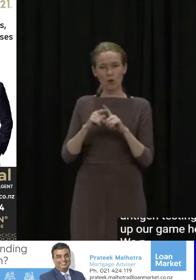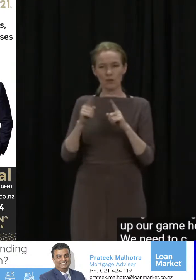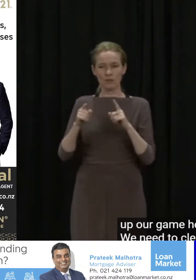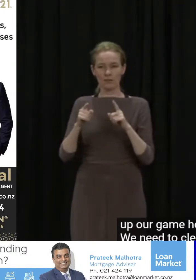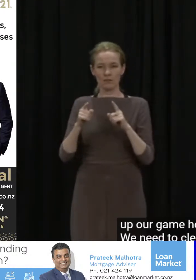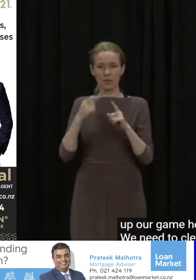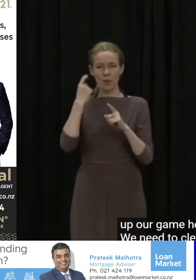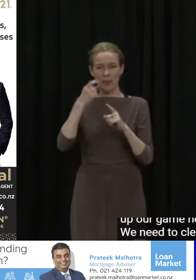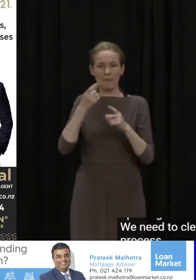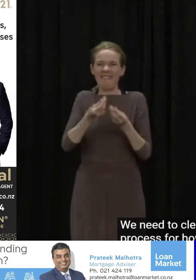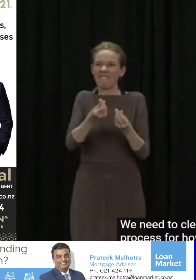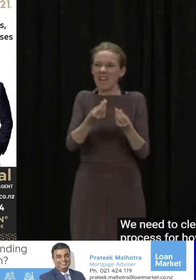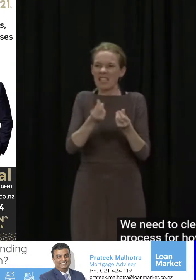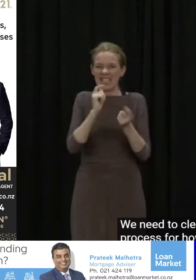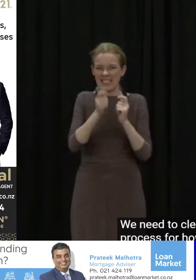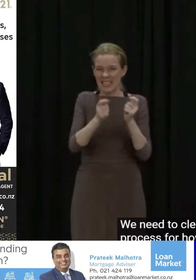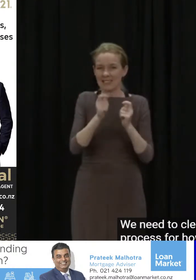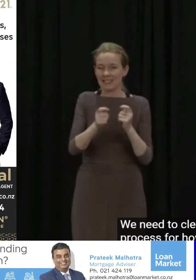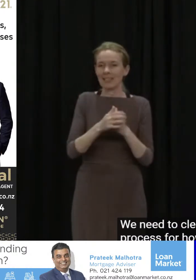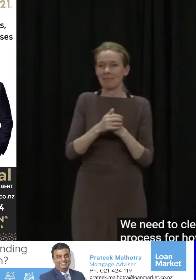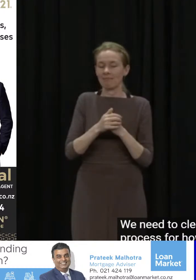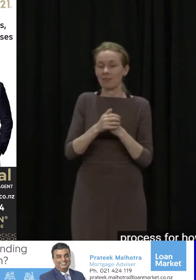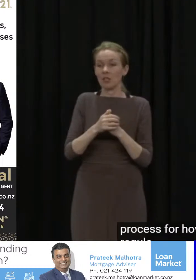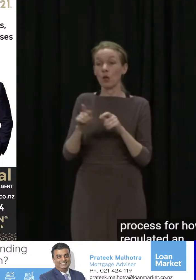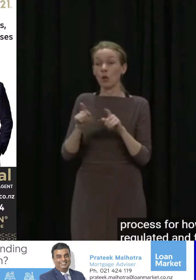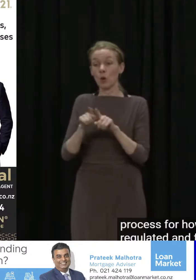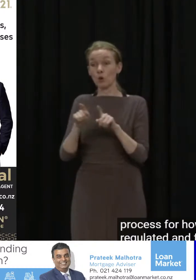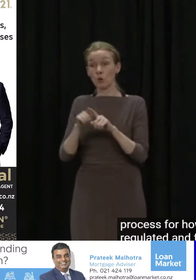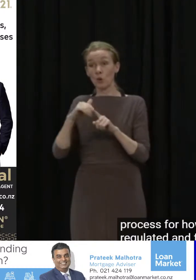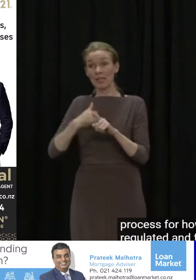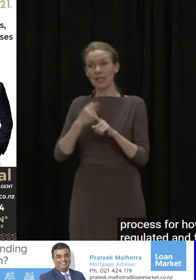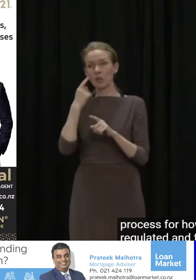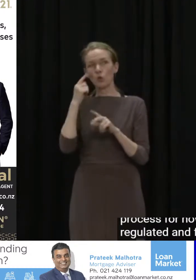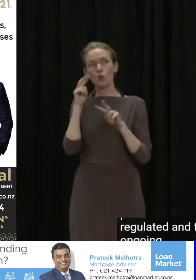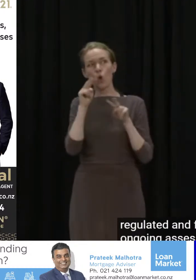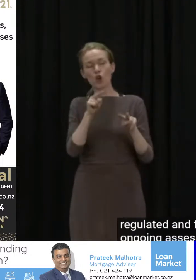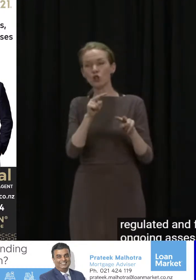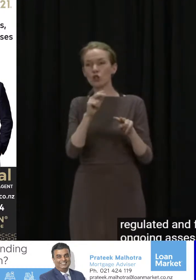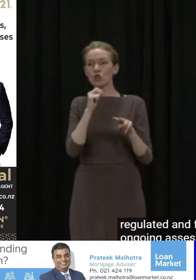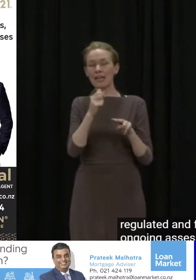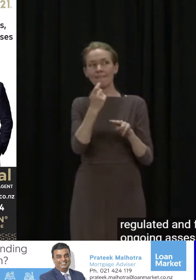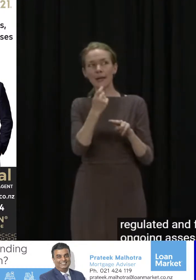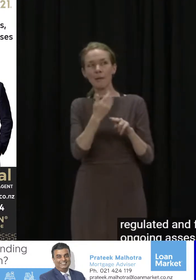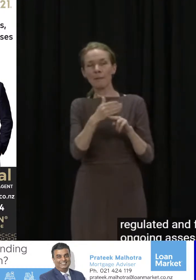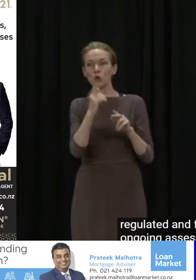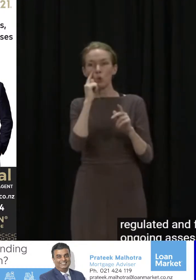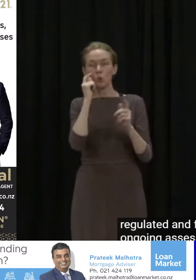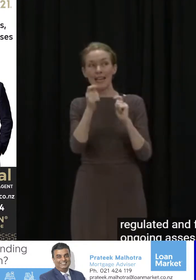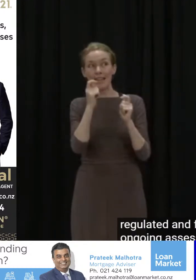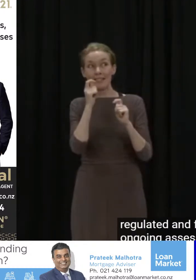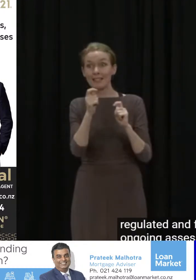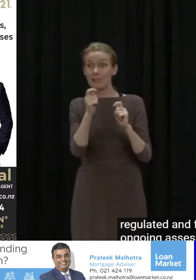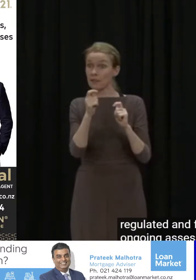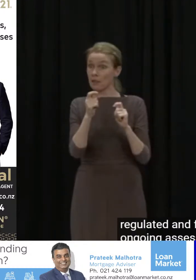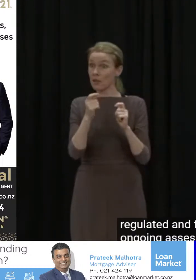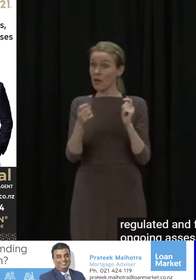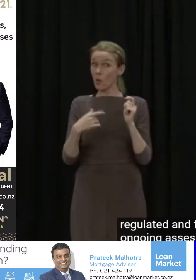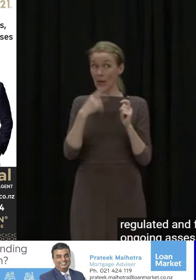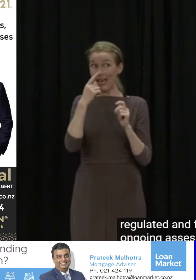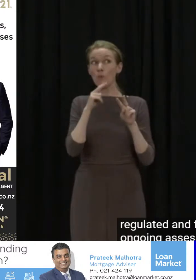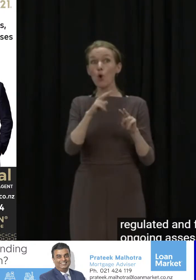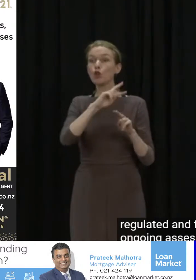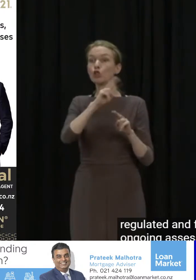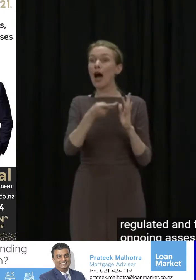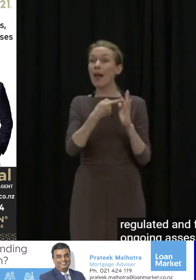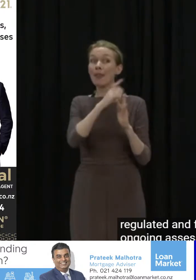of new tests and testing approaches, and to look overseas as part of that and gain from experience from overseas. We need to